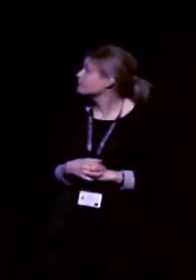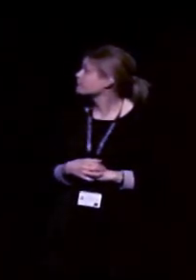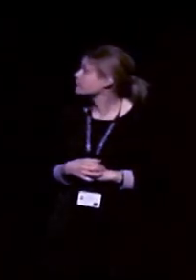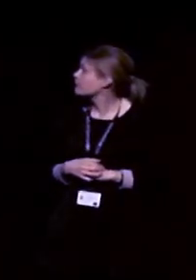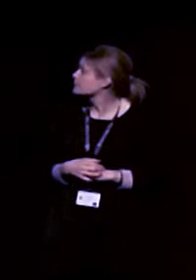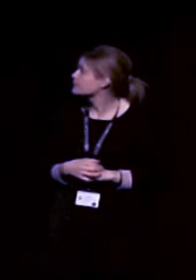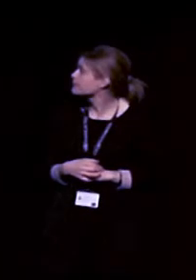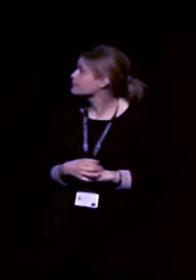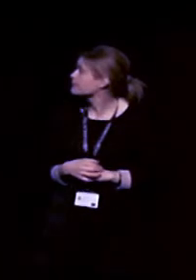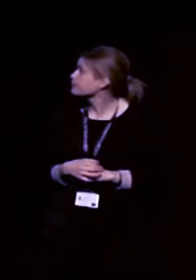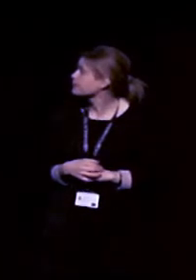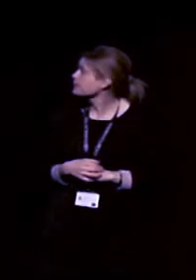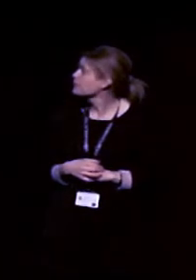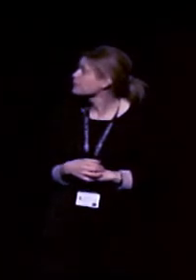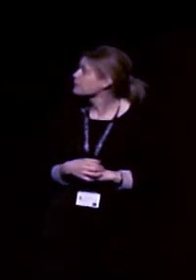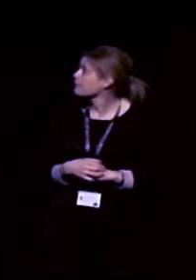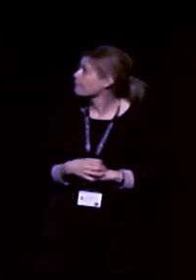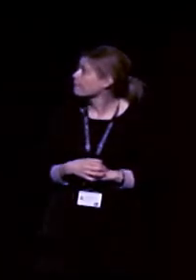So the mainstay really of